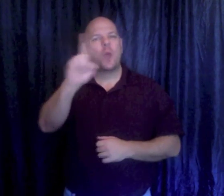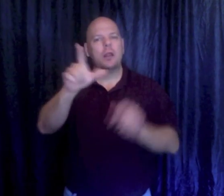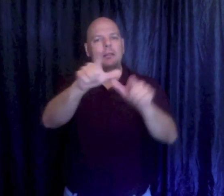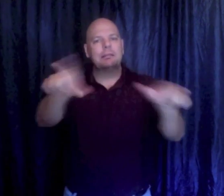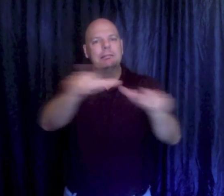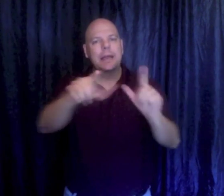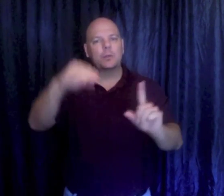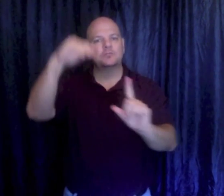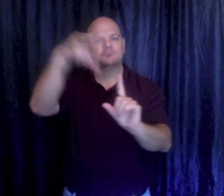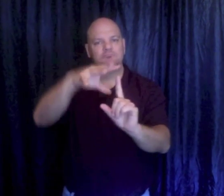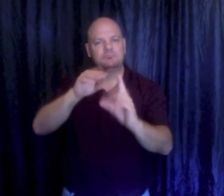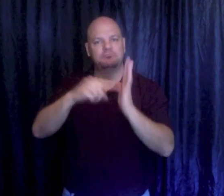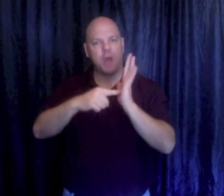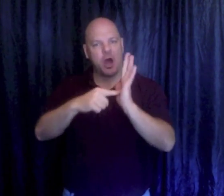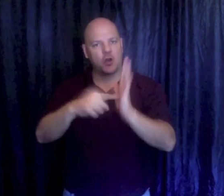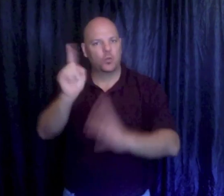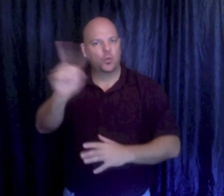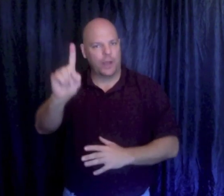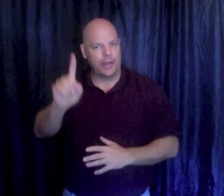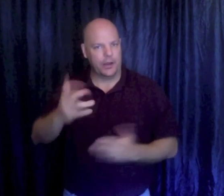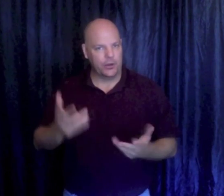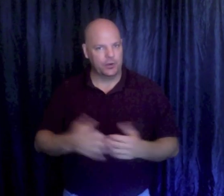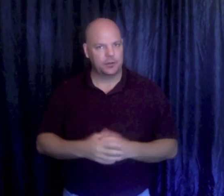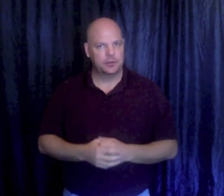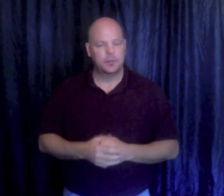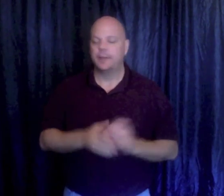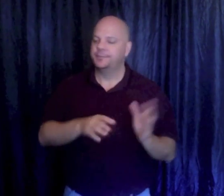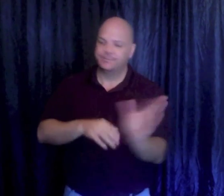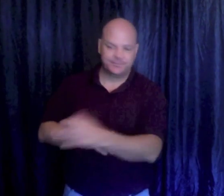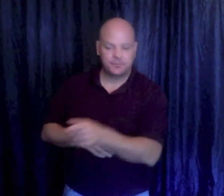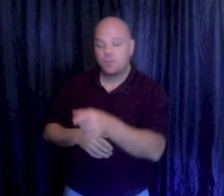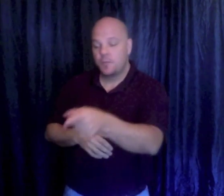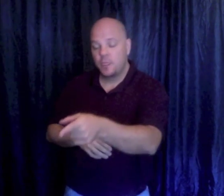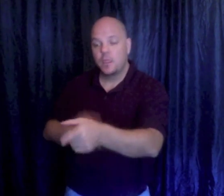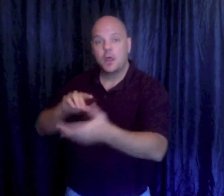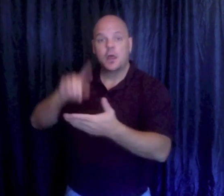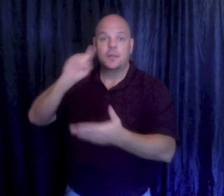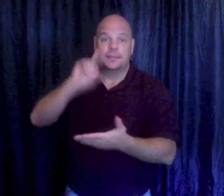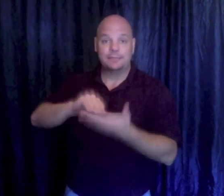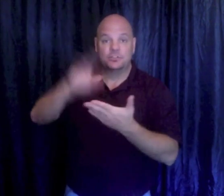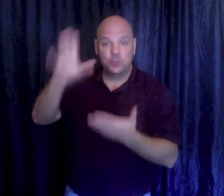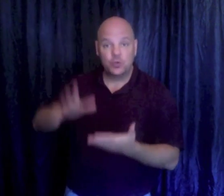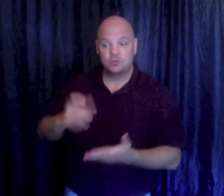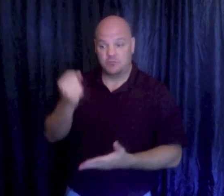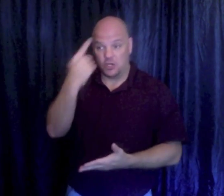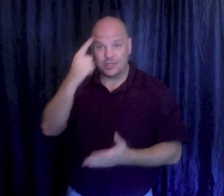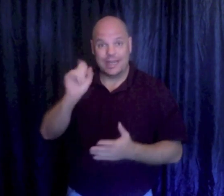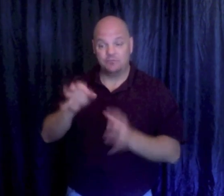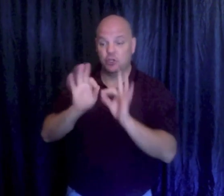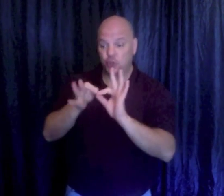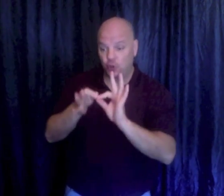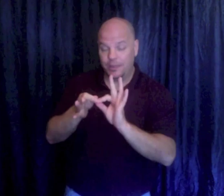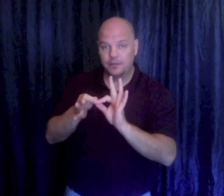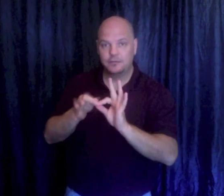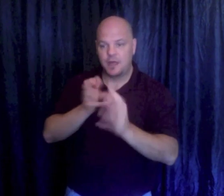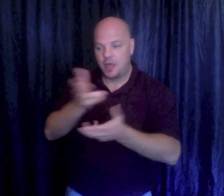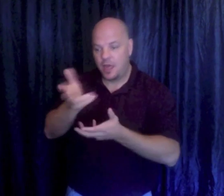And I know the student isn't getting if I just do straight interpreting, but I feel like I'm helping too much.